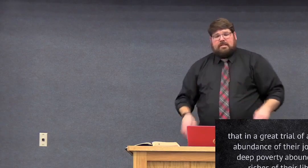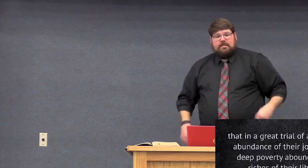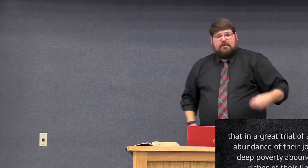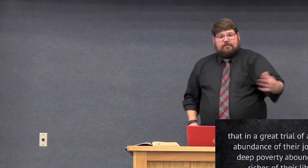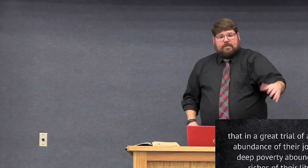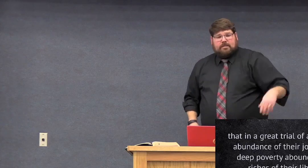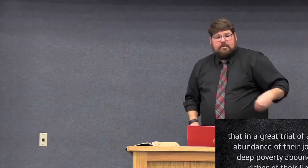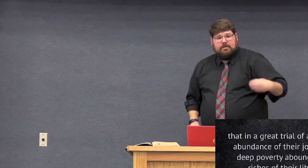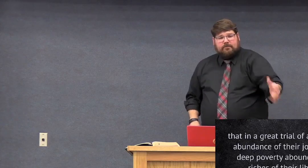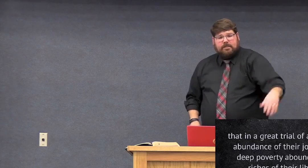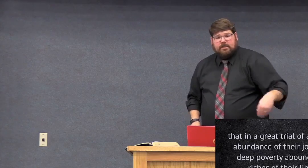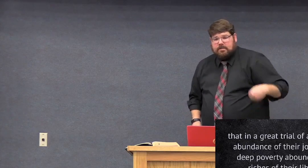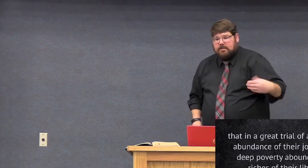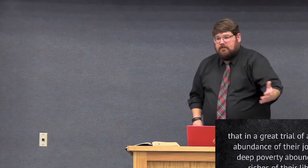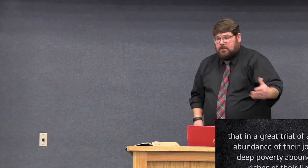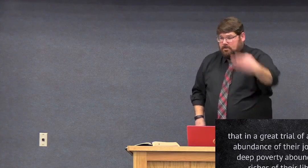But if you stop giving,